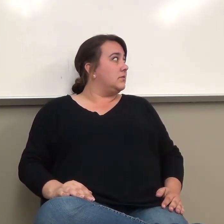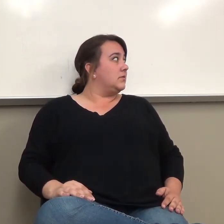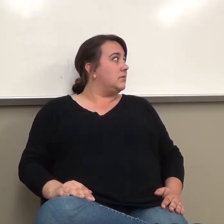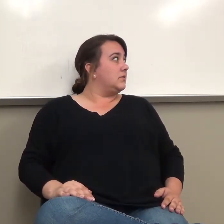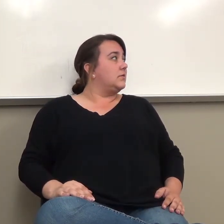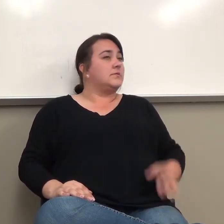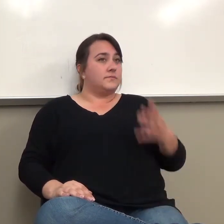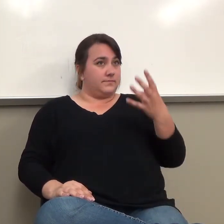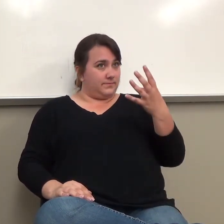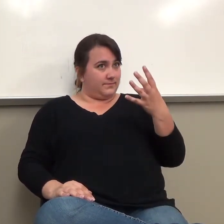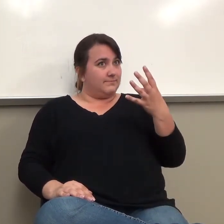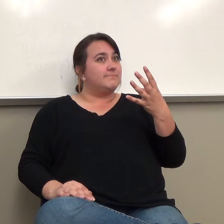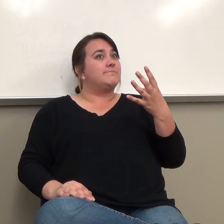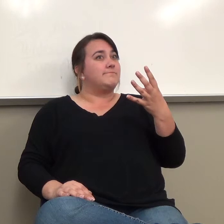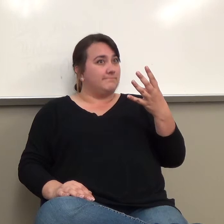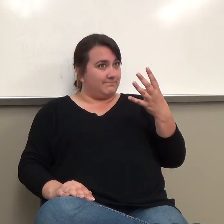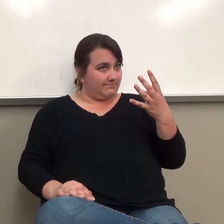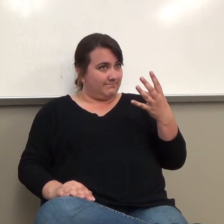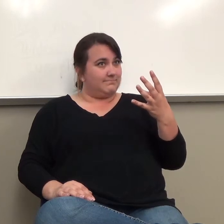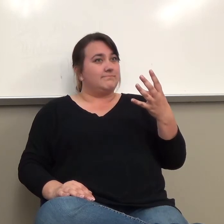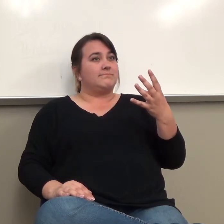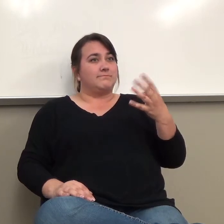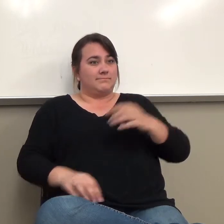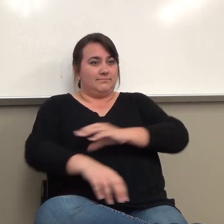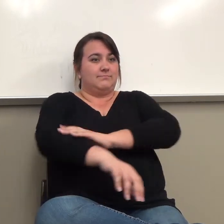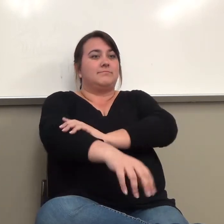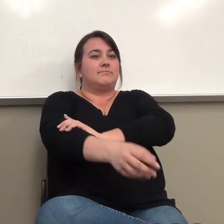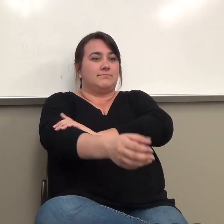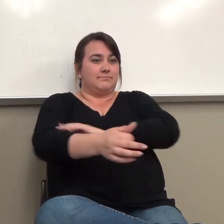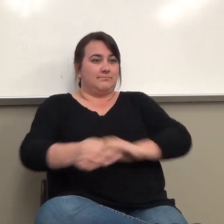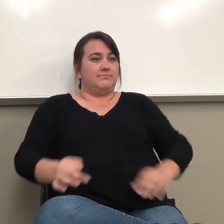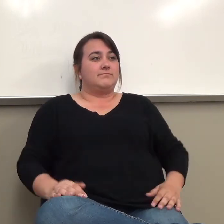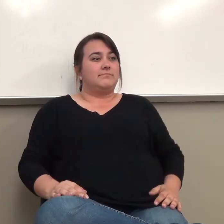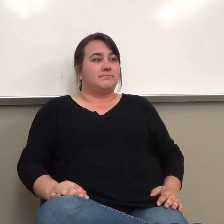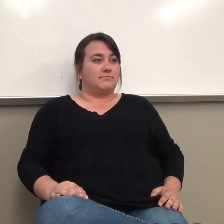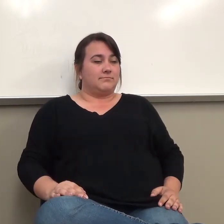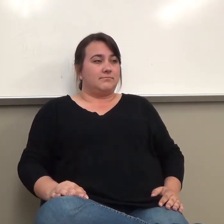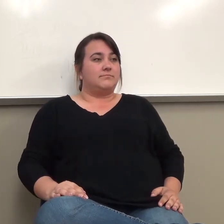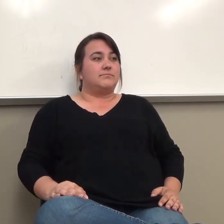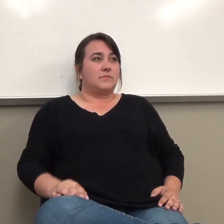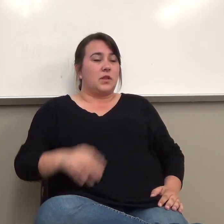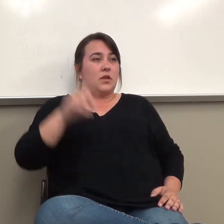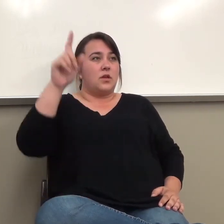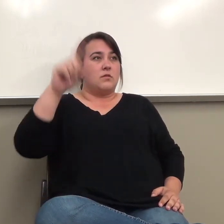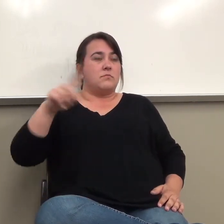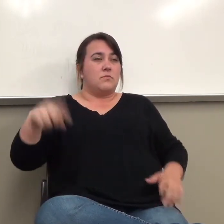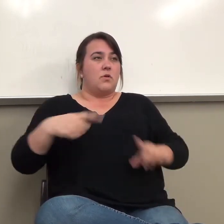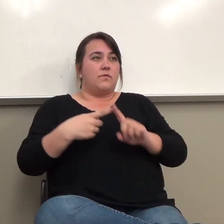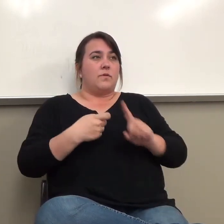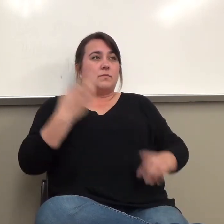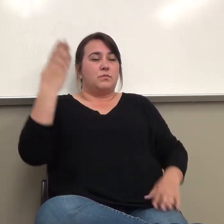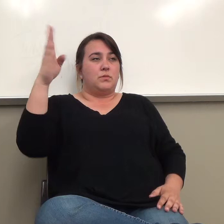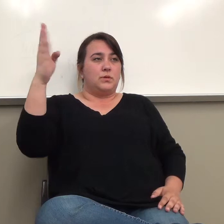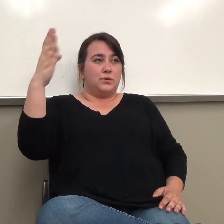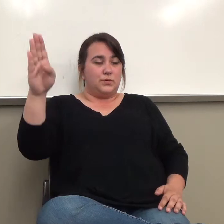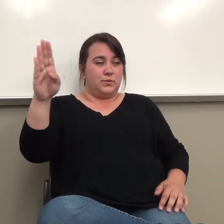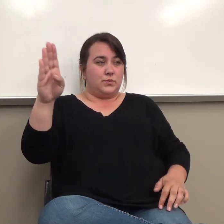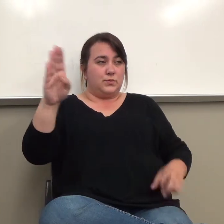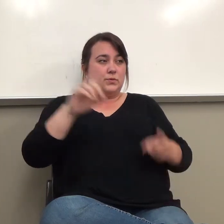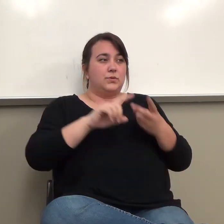Yeah, this one has 4. A bolt from the blue is a long horizontal flash, St. Elmo's fire,